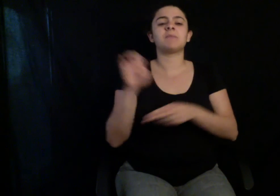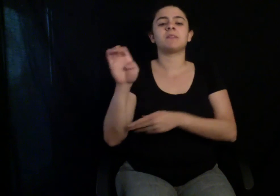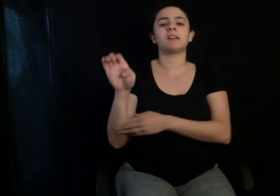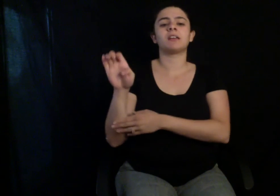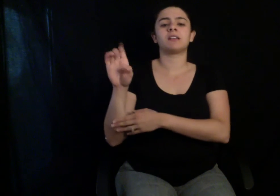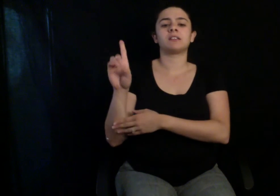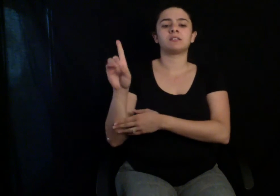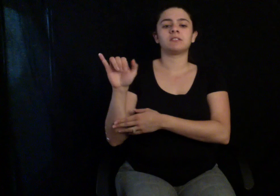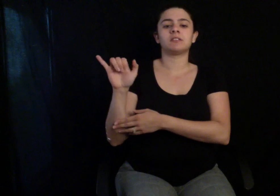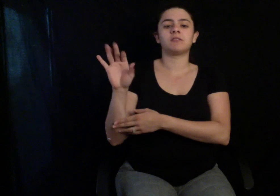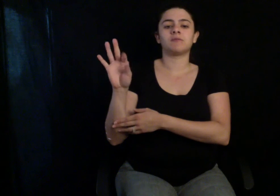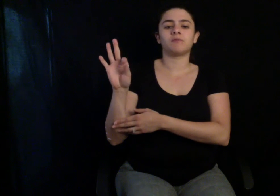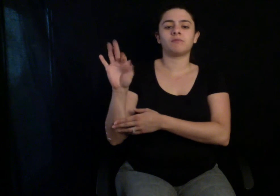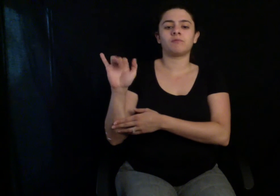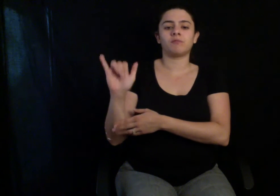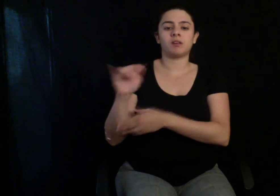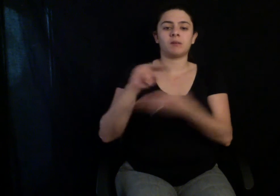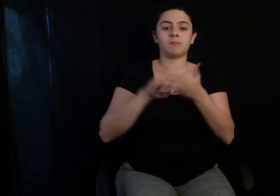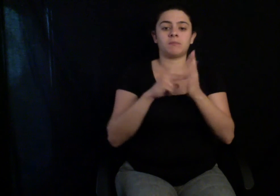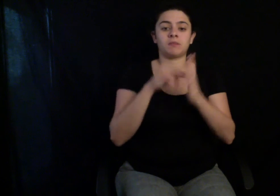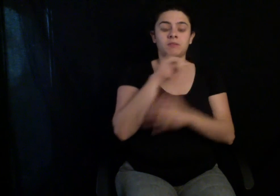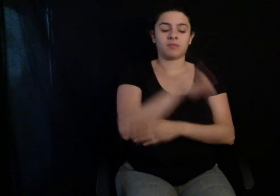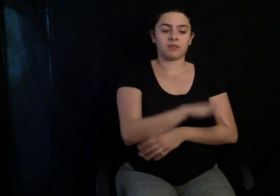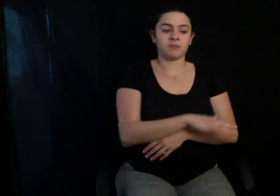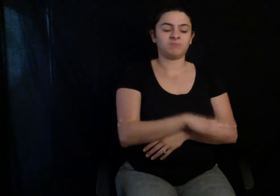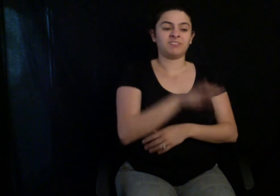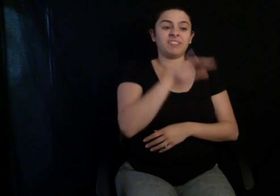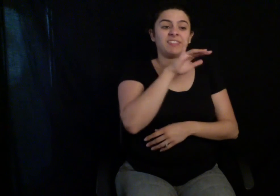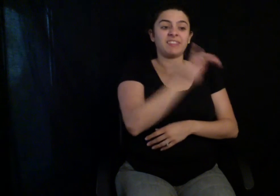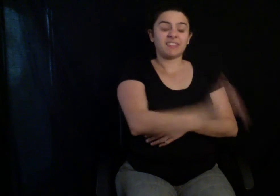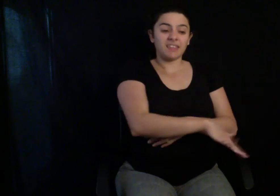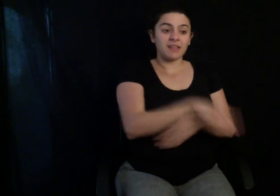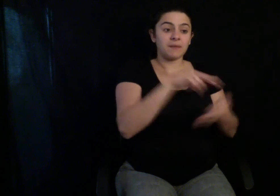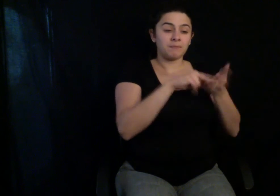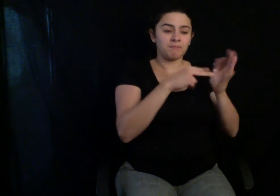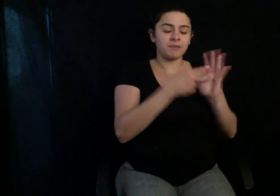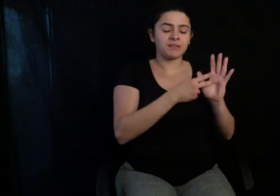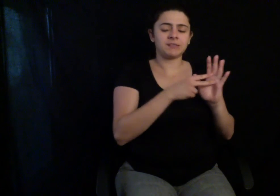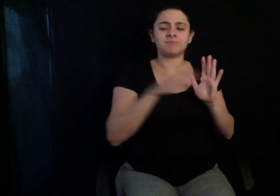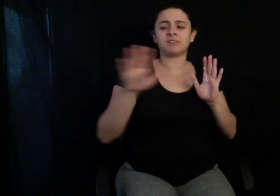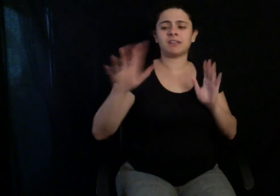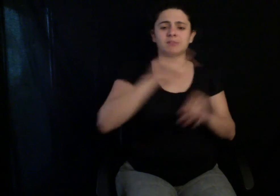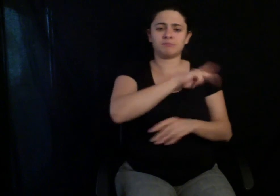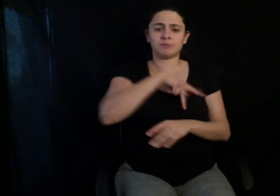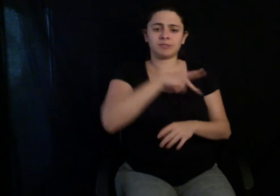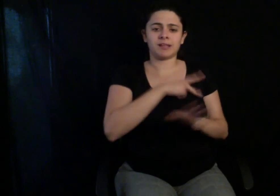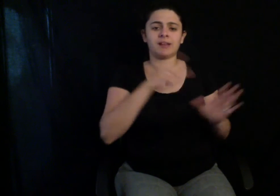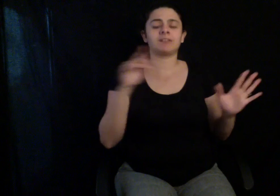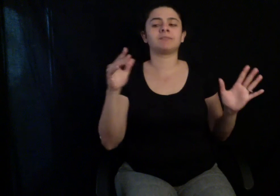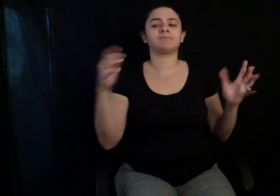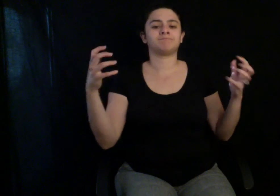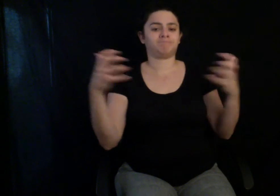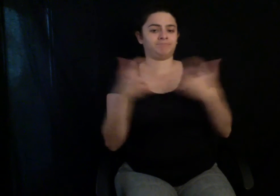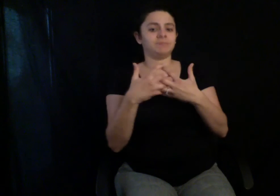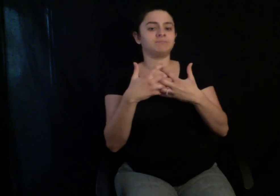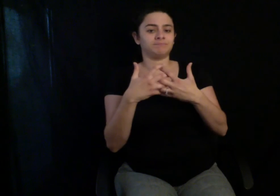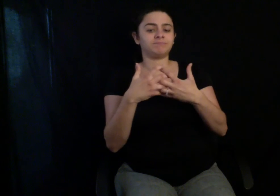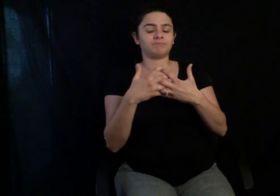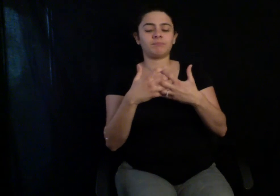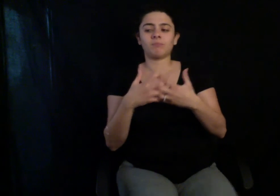really summarizes his personality. He was somebody who spotted problems in the world and would do anything in his